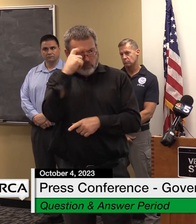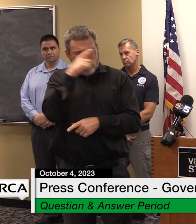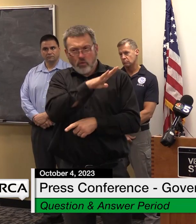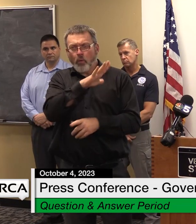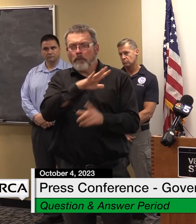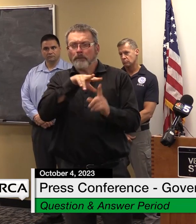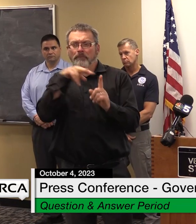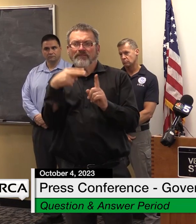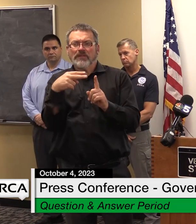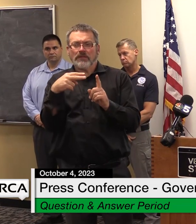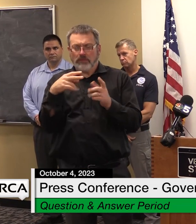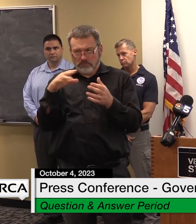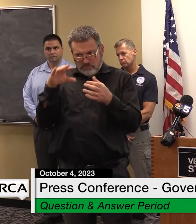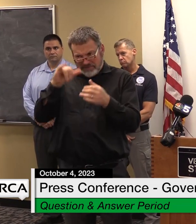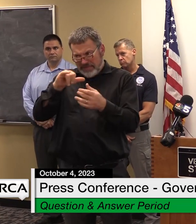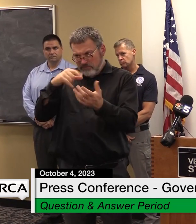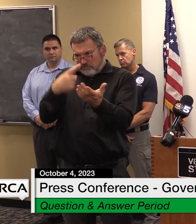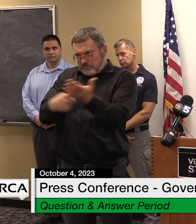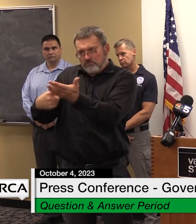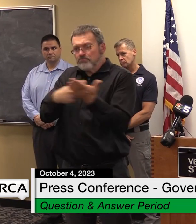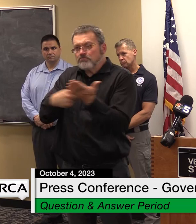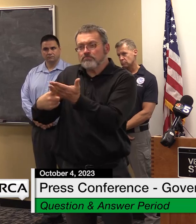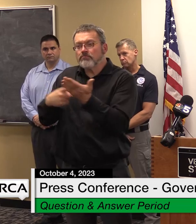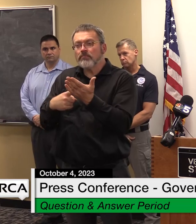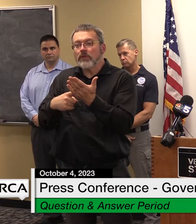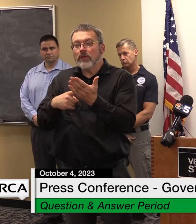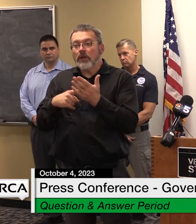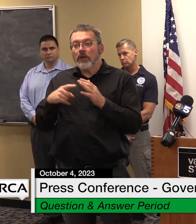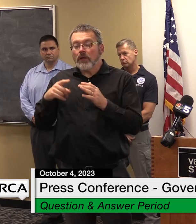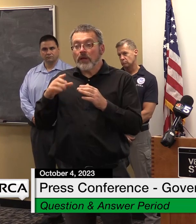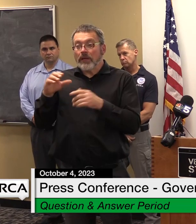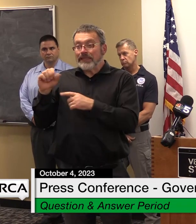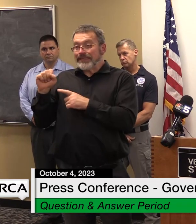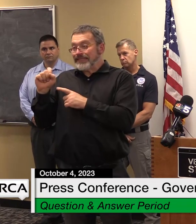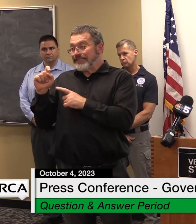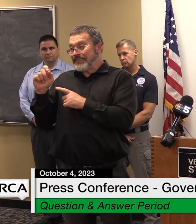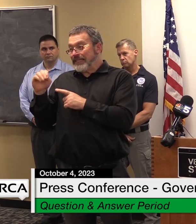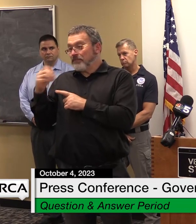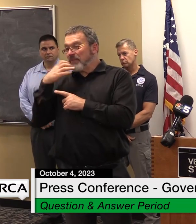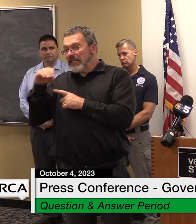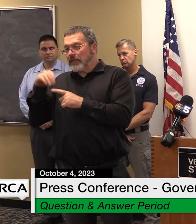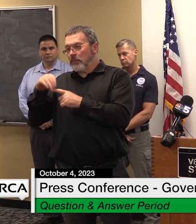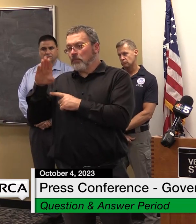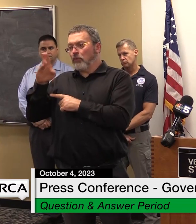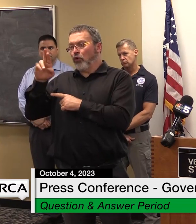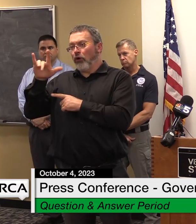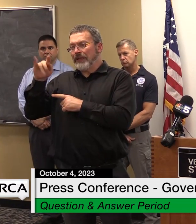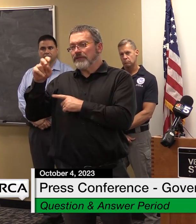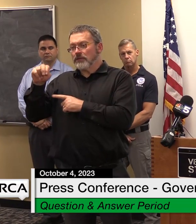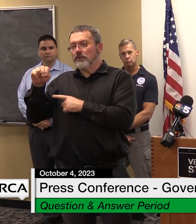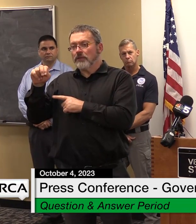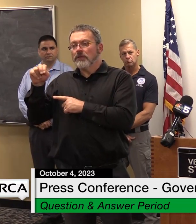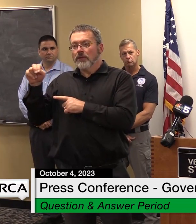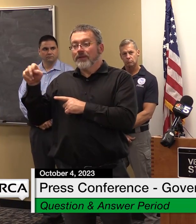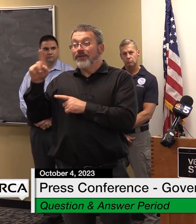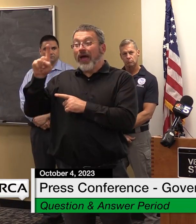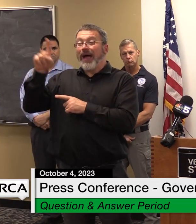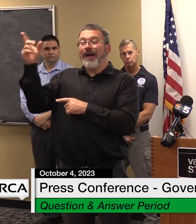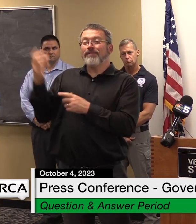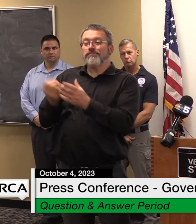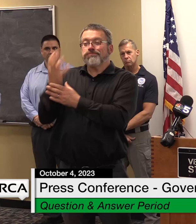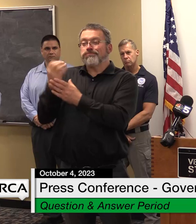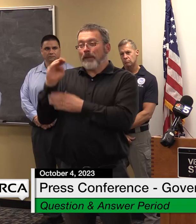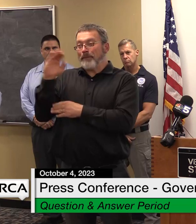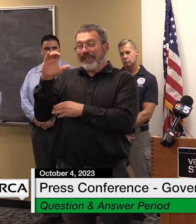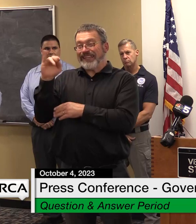debate over what the steam heat in Burlington, the district heating from the McNeil plant? Whether it's a